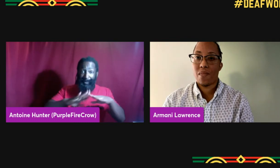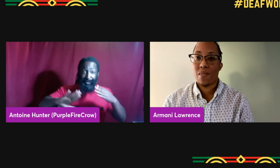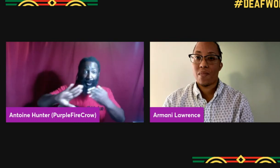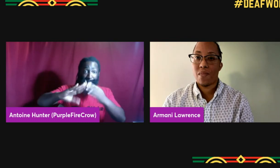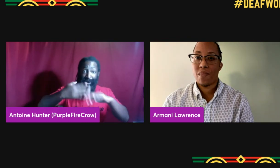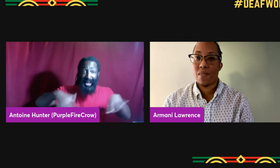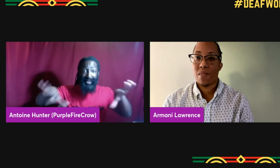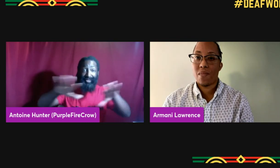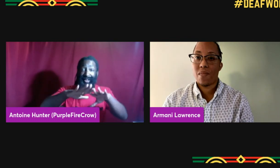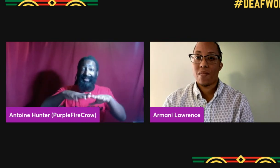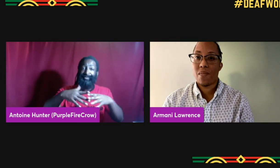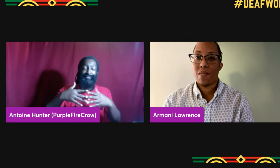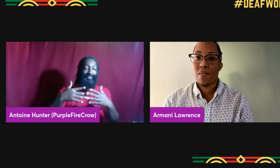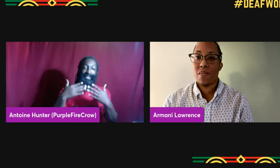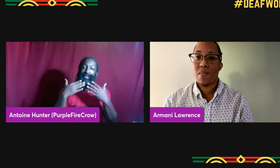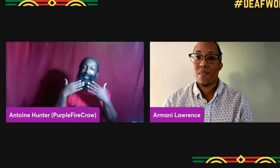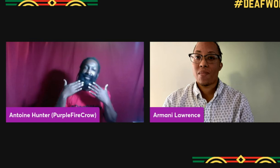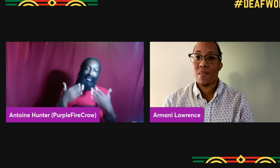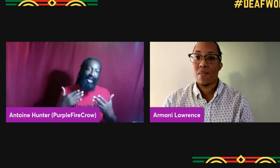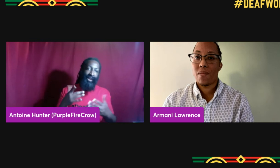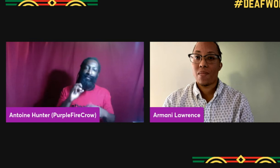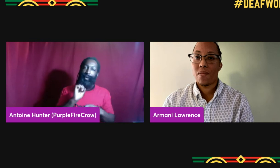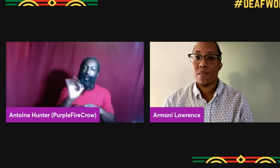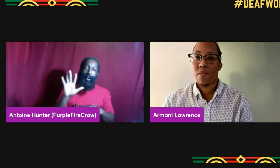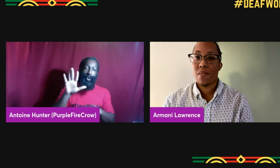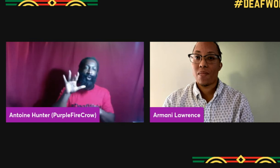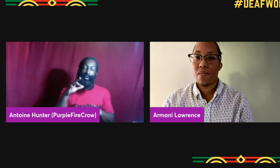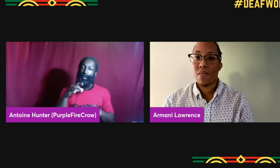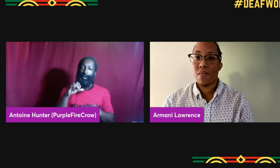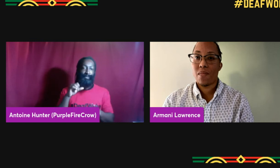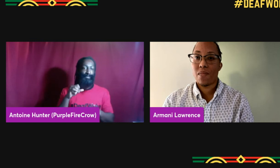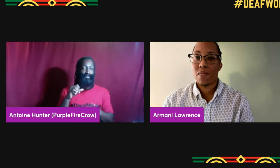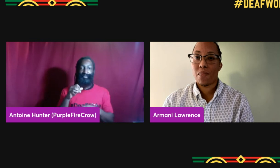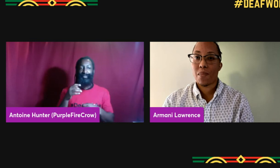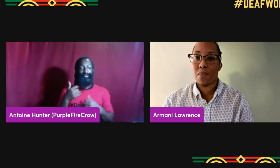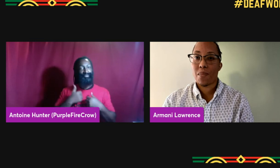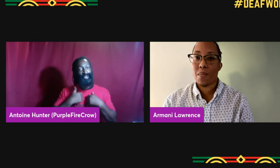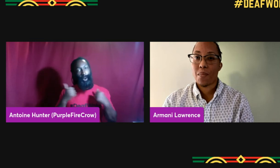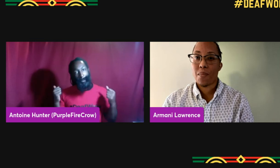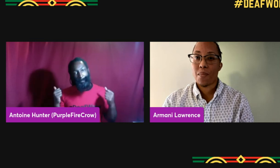You inspired us. You educated the community and everyone out there.